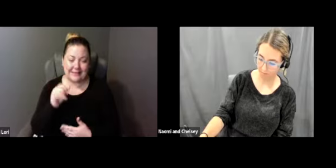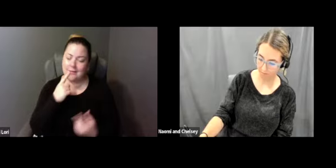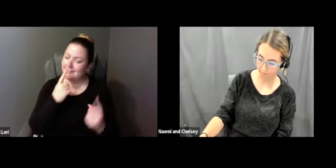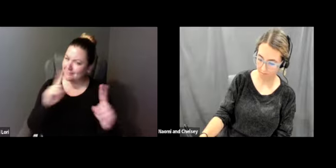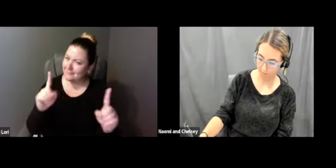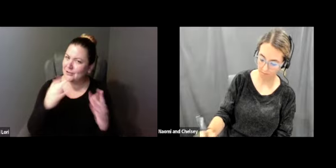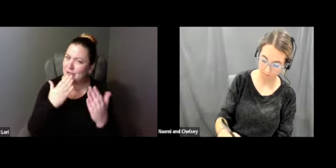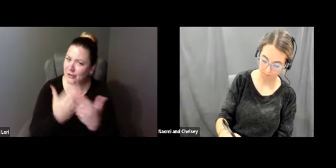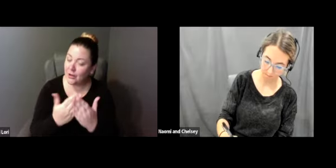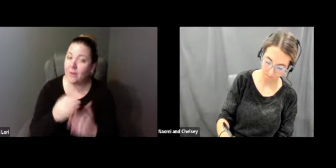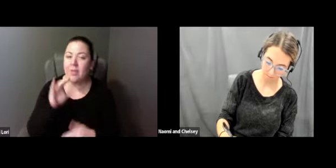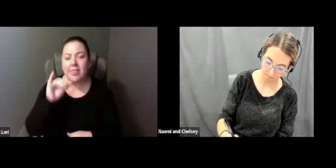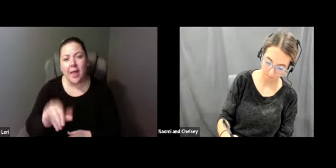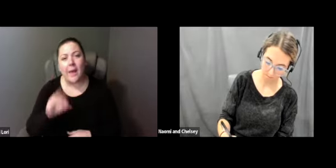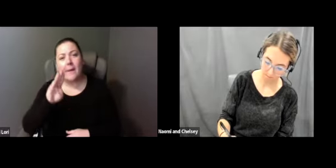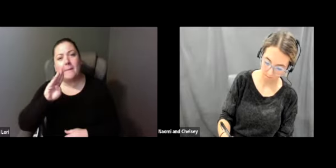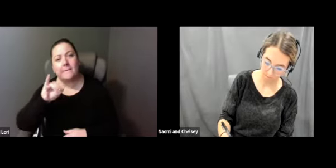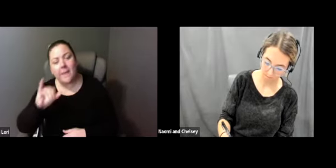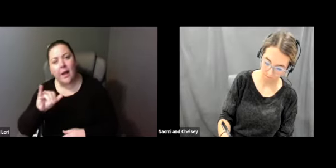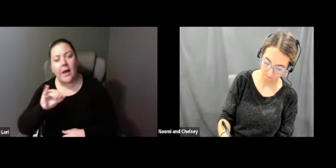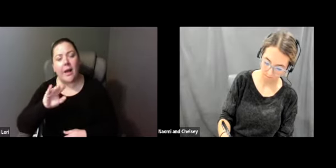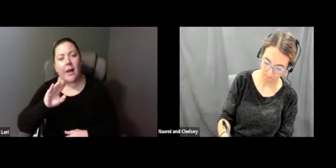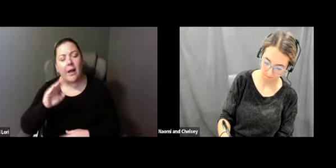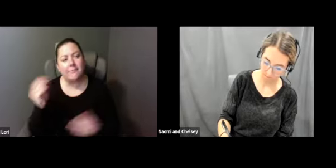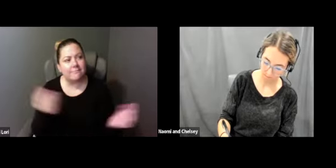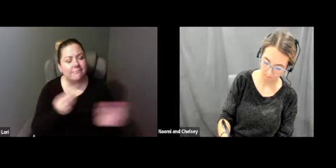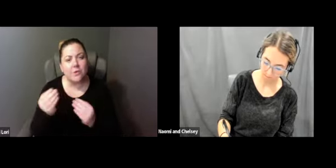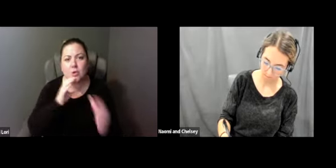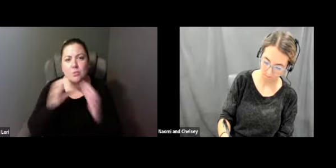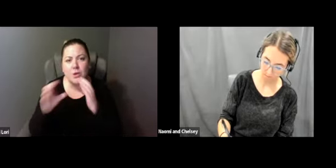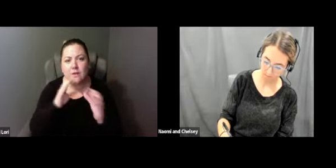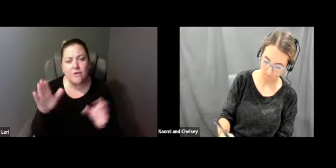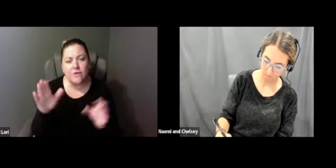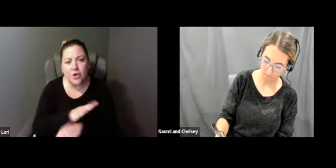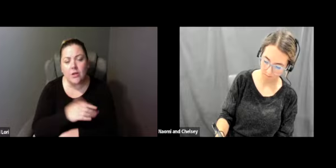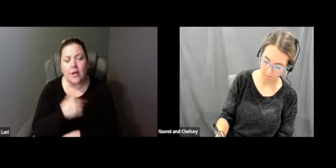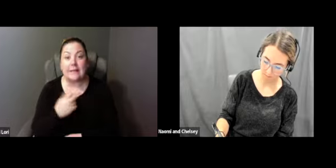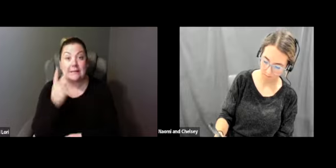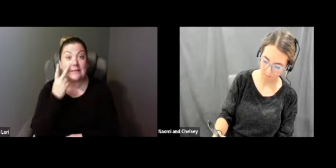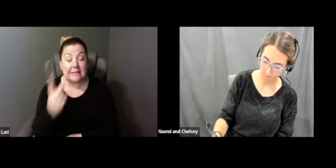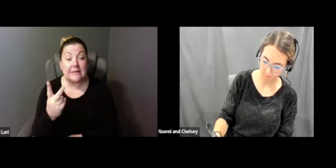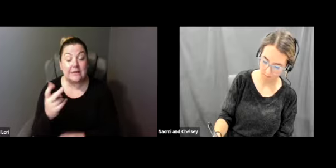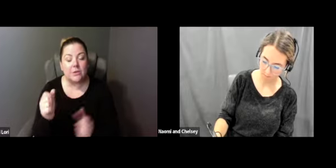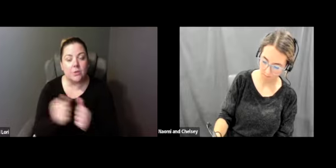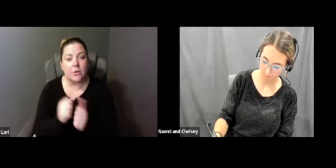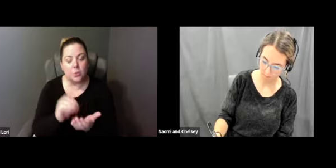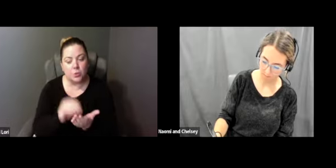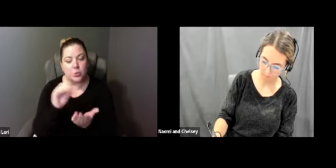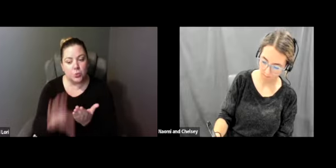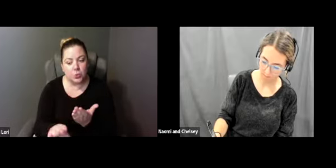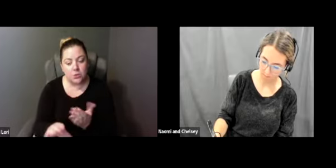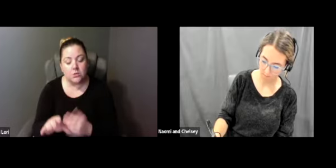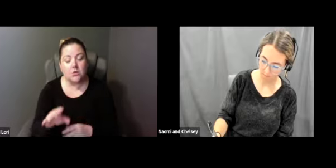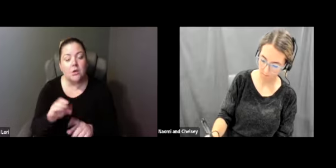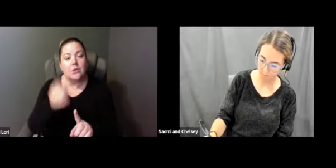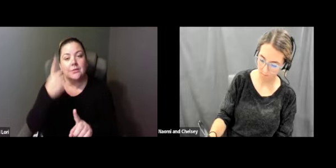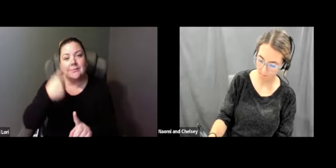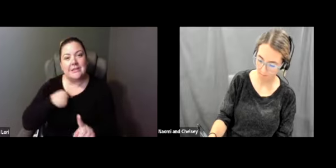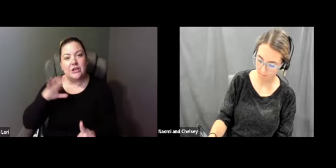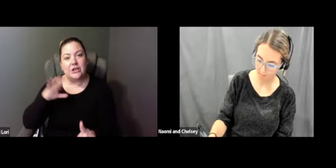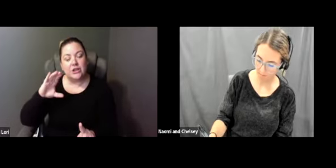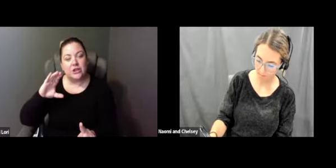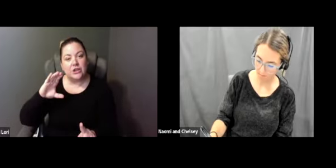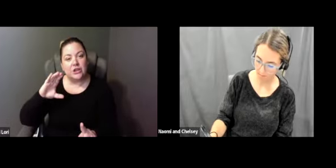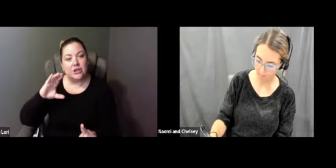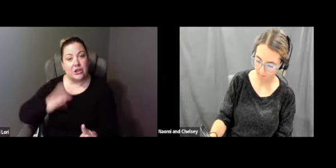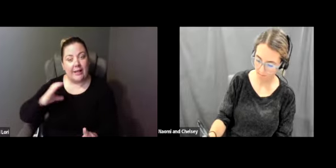students so much. And for me and for Chelsey, we truly believe in creating a